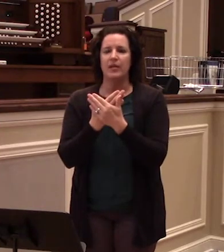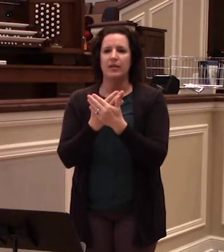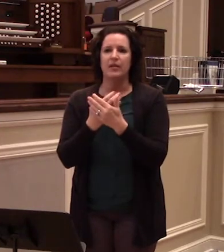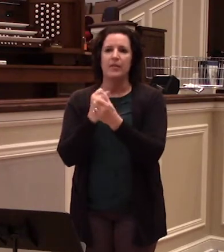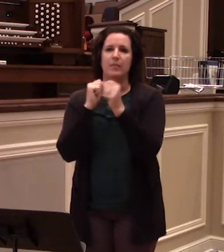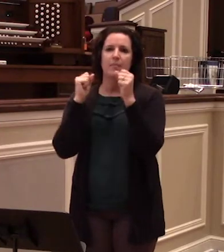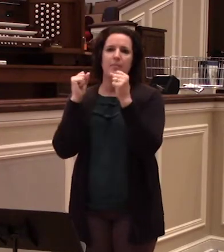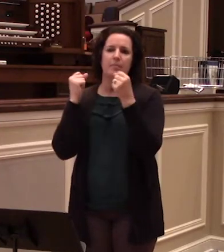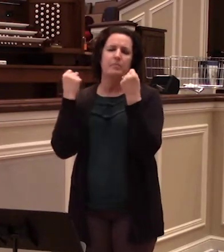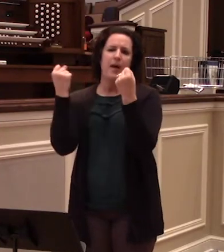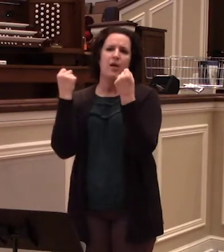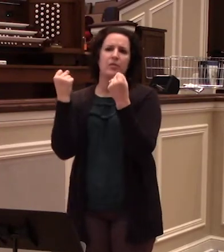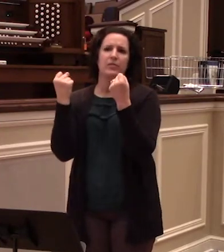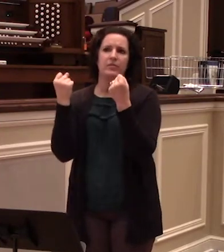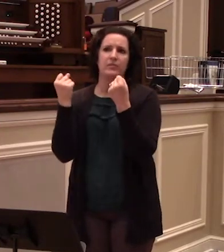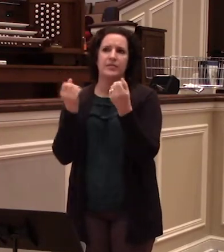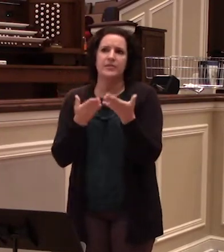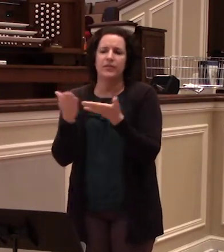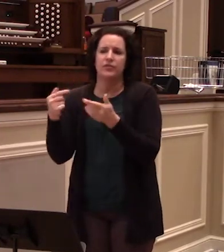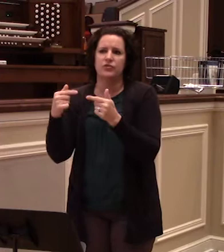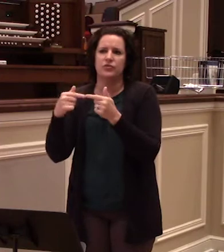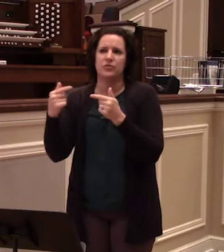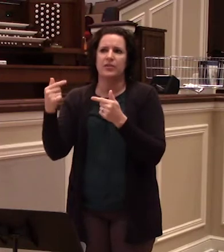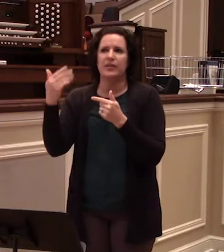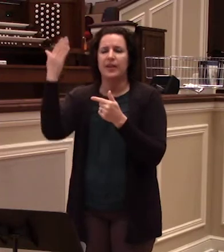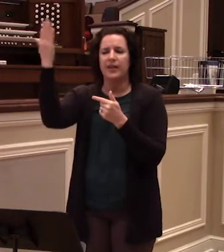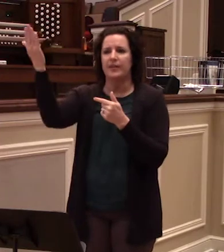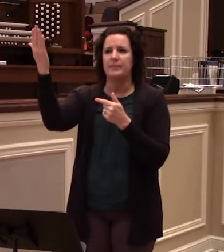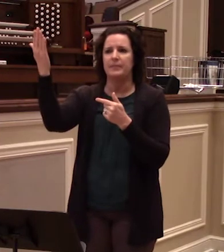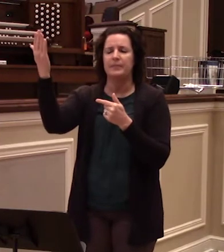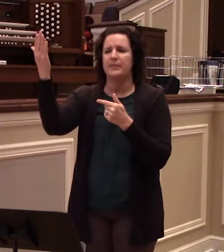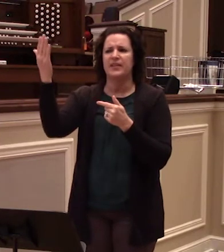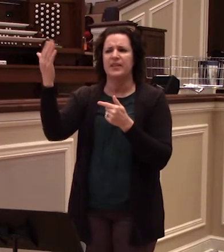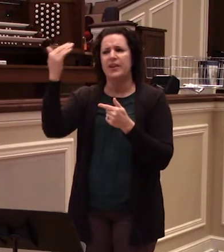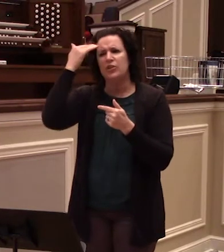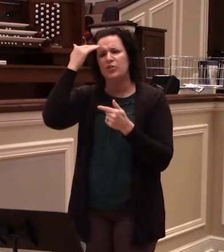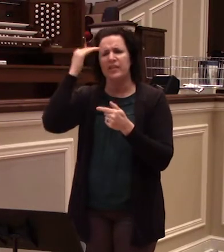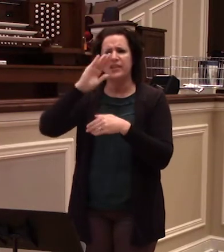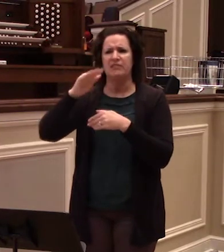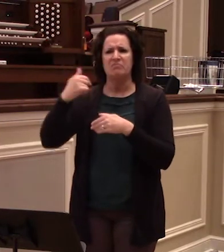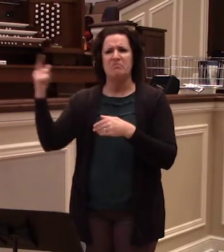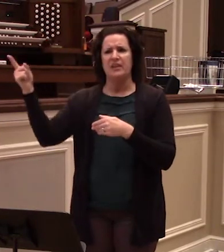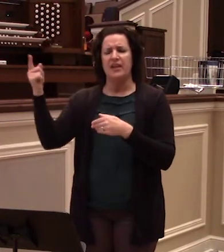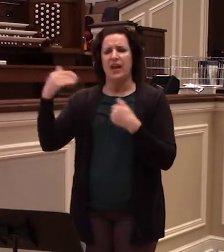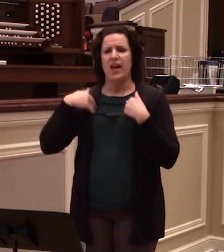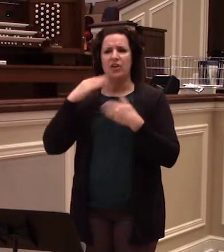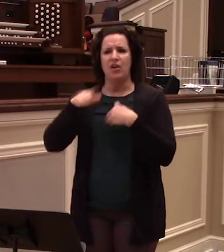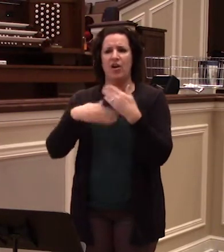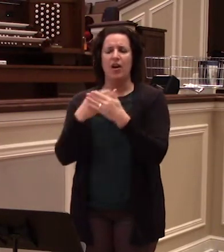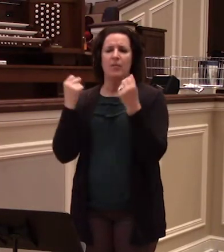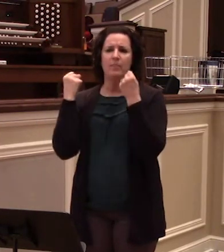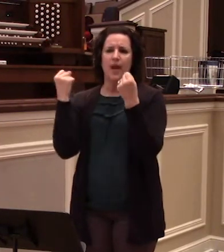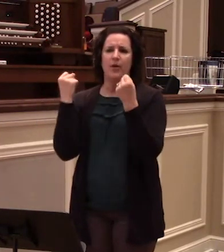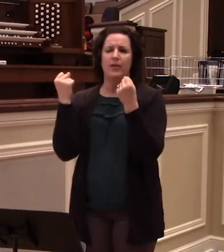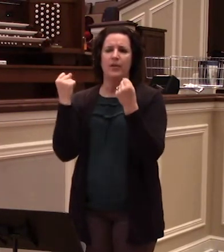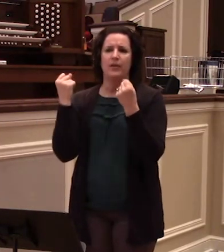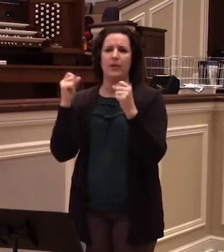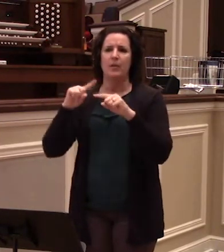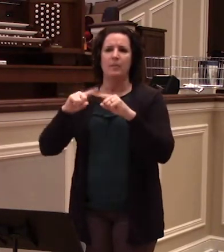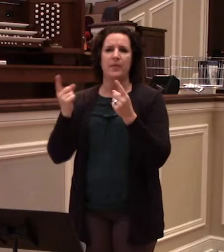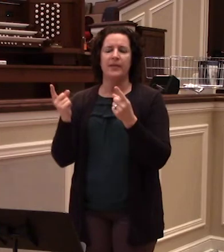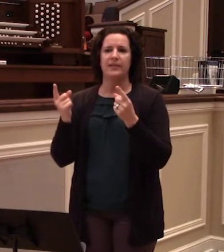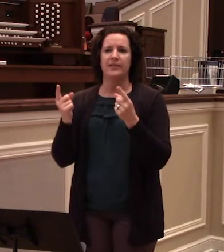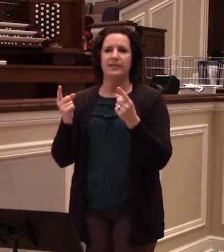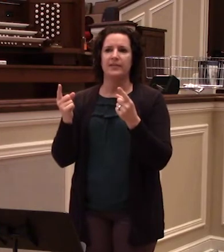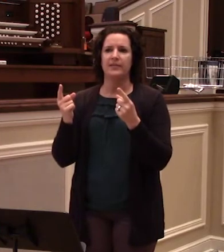that he was God, and he was in God, and God was in him. And the next thing he does is he lays aside